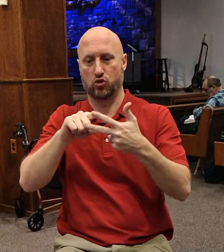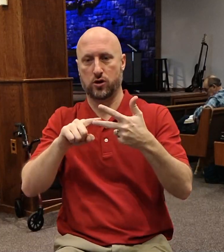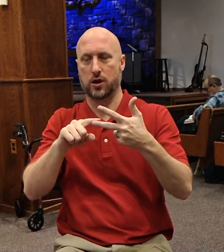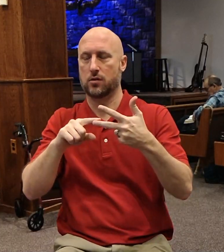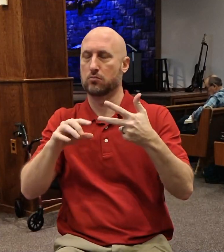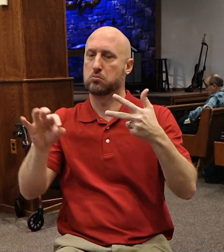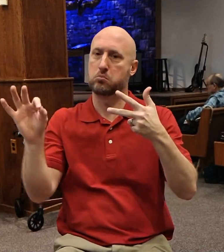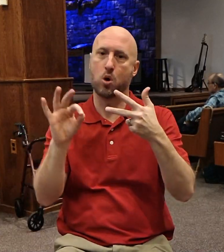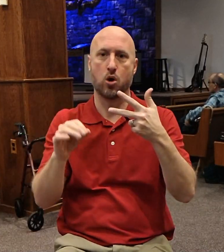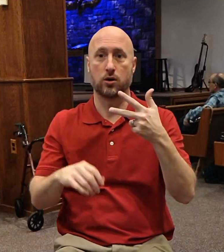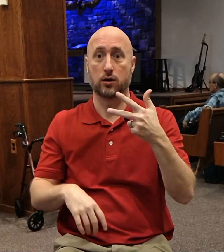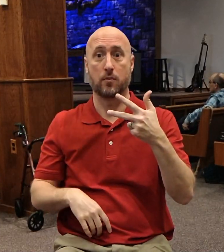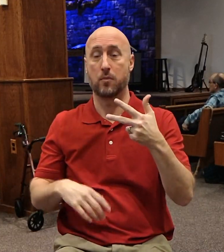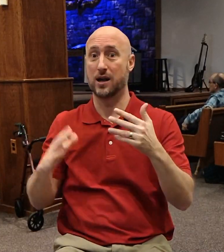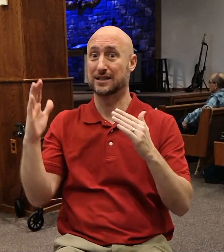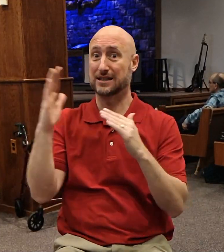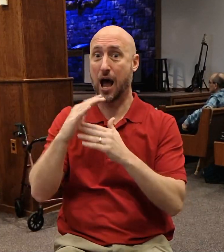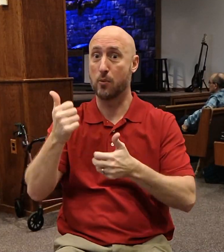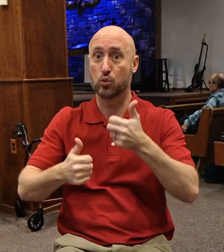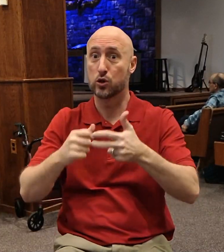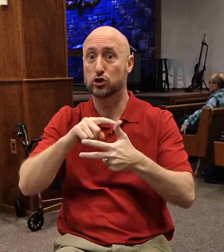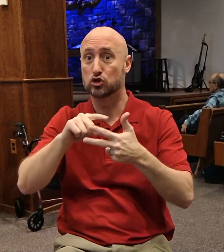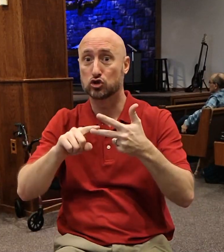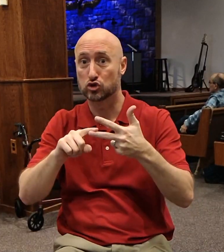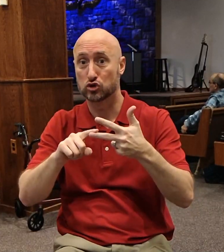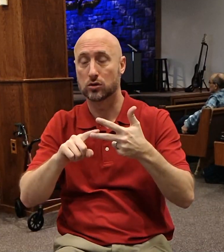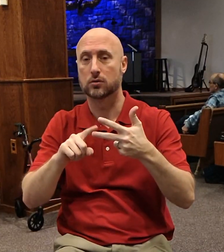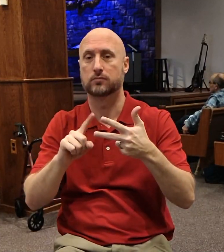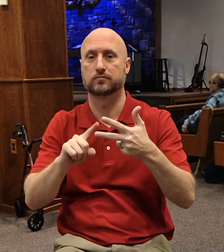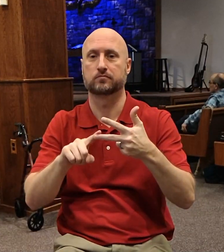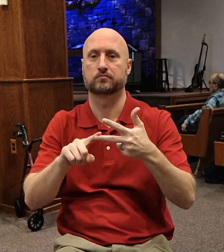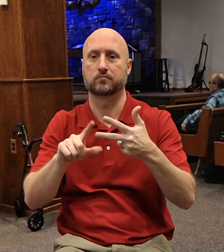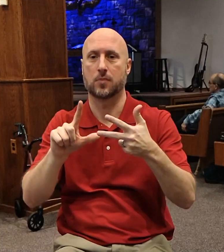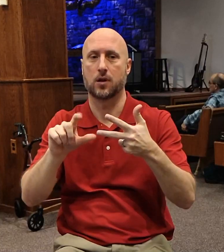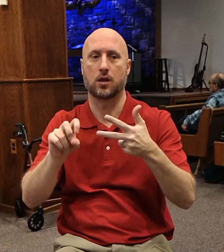but the greatest of these is love